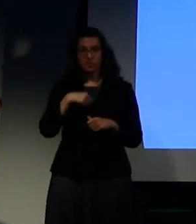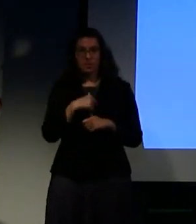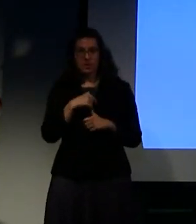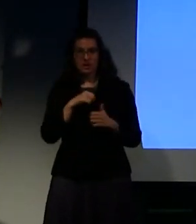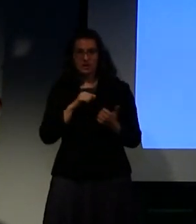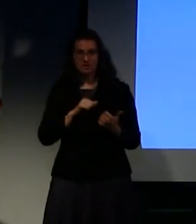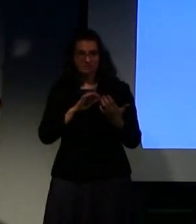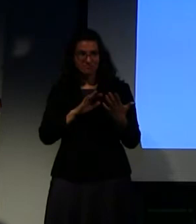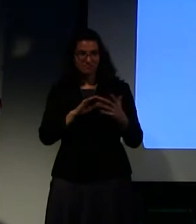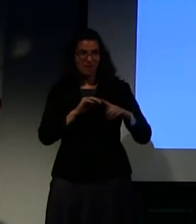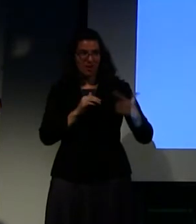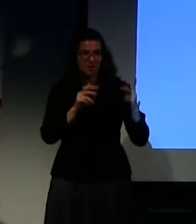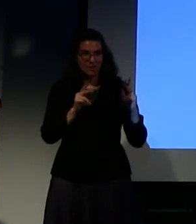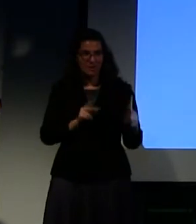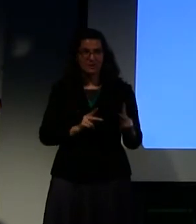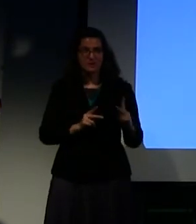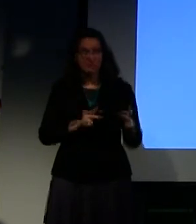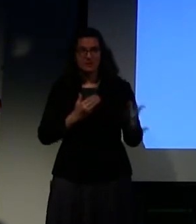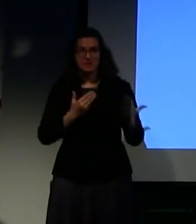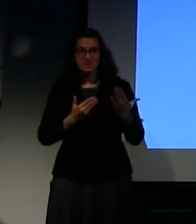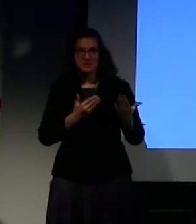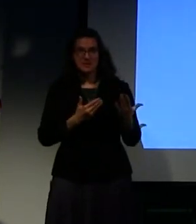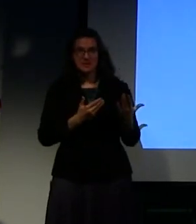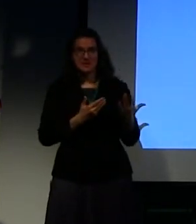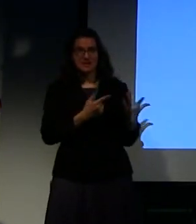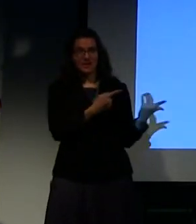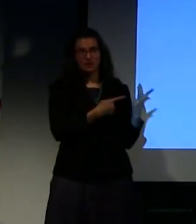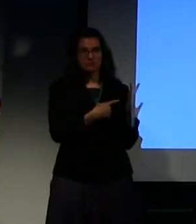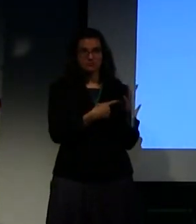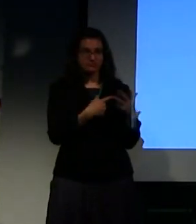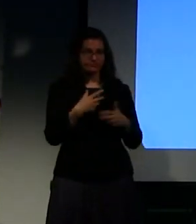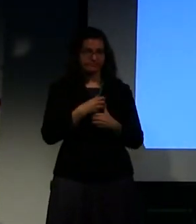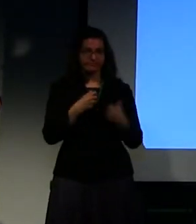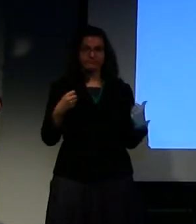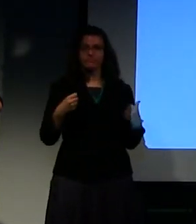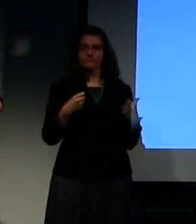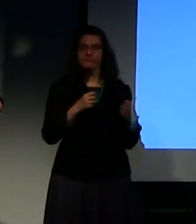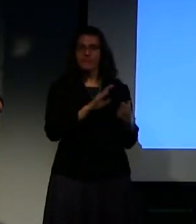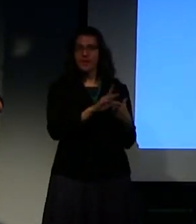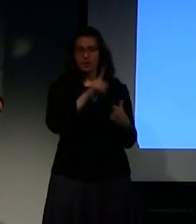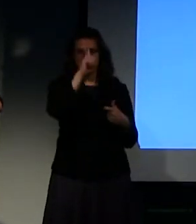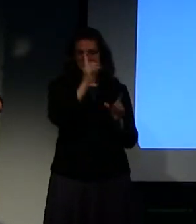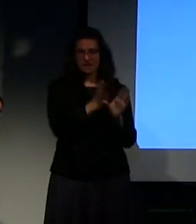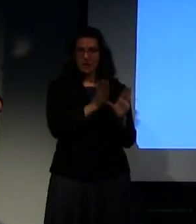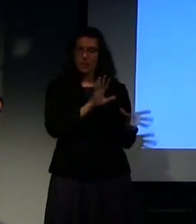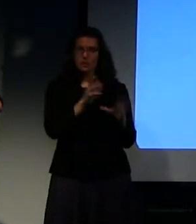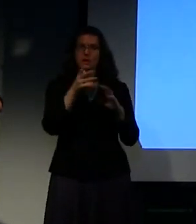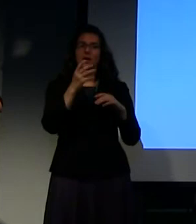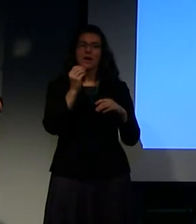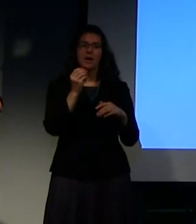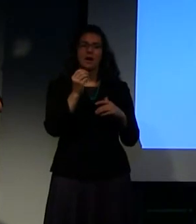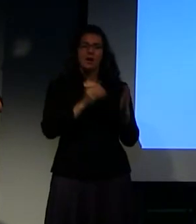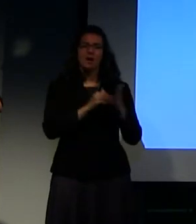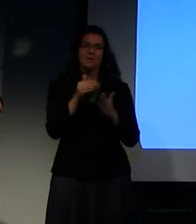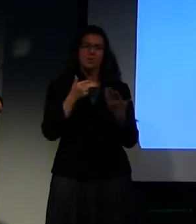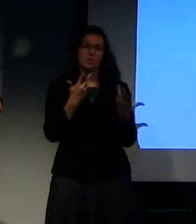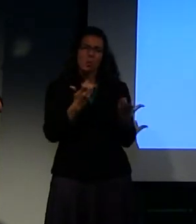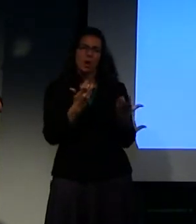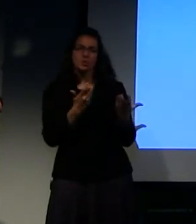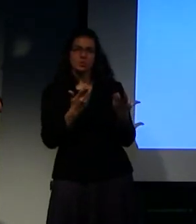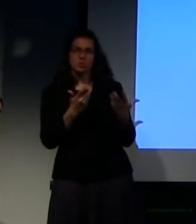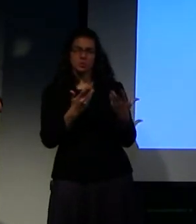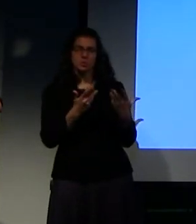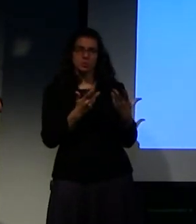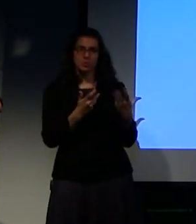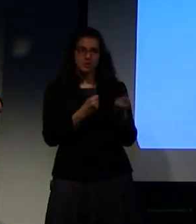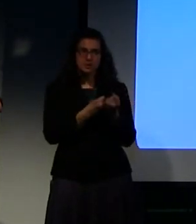be expressing their psychosis, and a lot of time that we do want to make spaces for each other, but like we don't